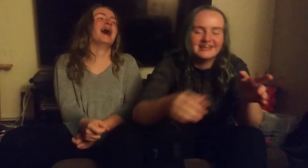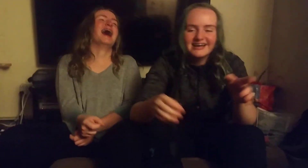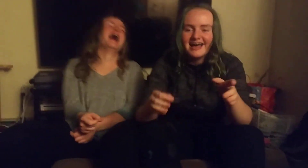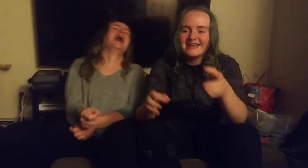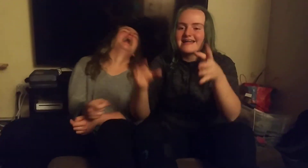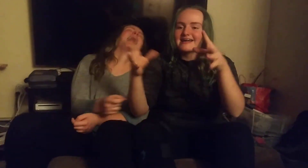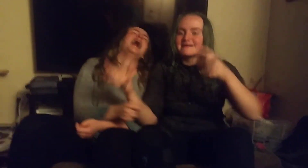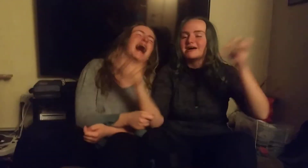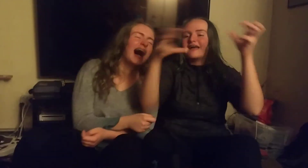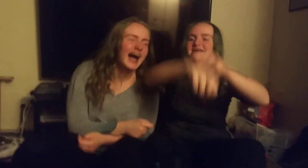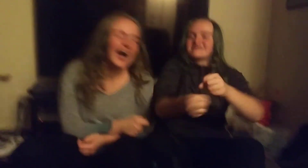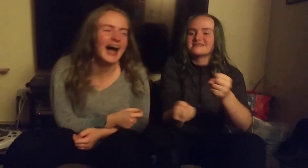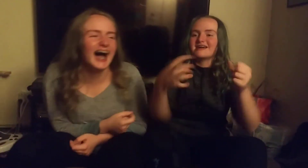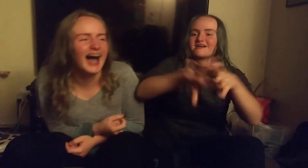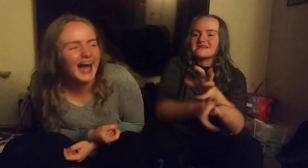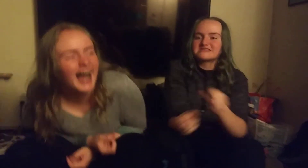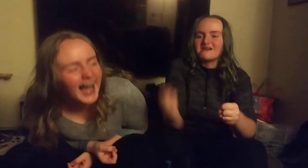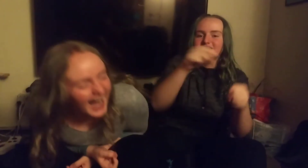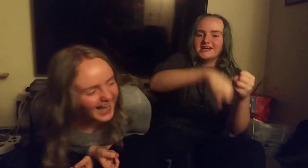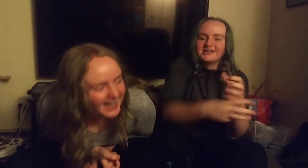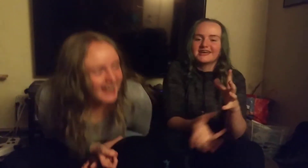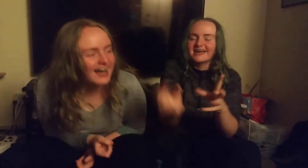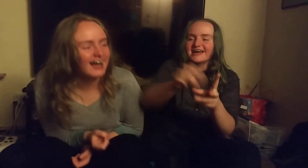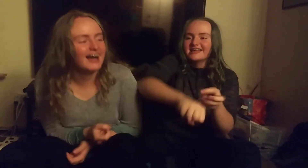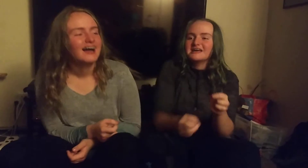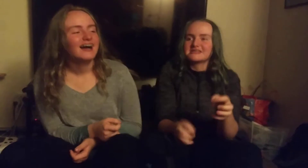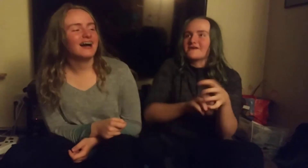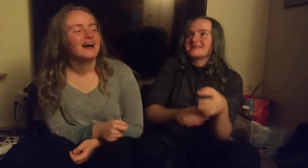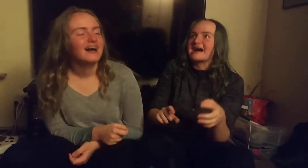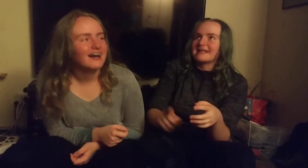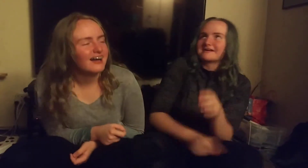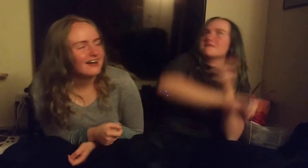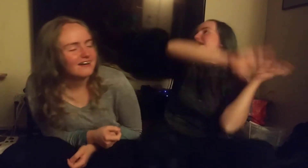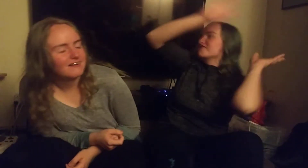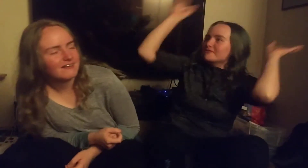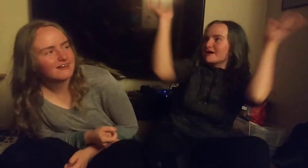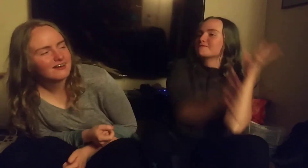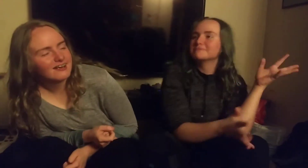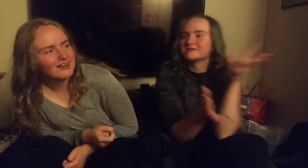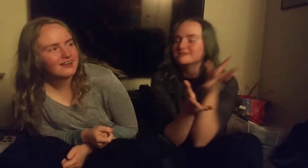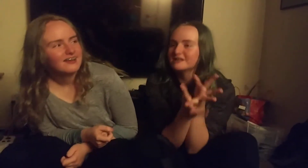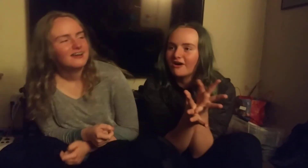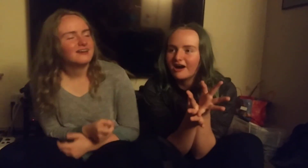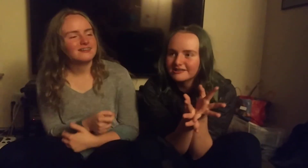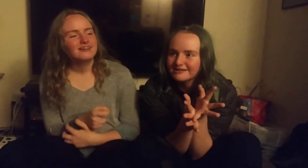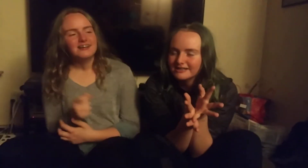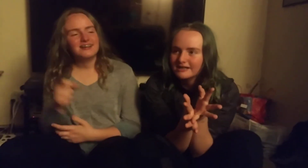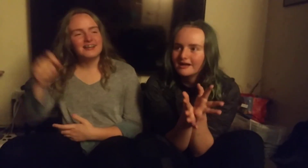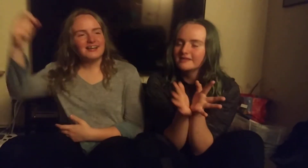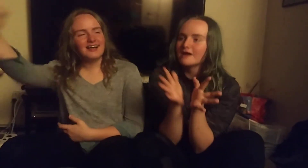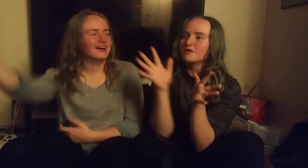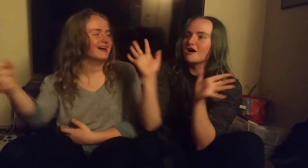And then I get my hands in there and I start kneading it, so it's not gonna go everywhere when we turn it on. And then we also